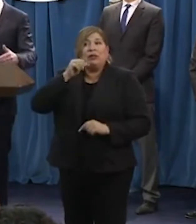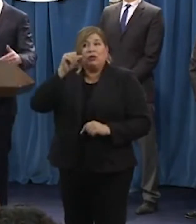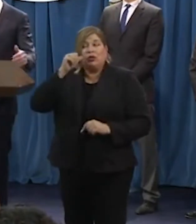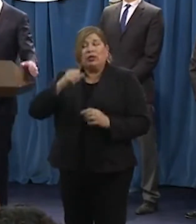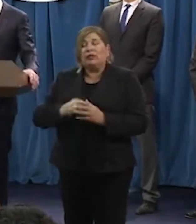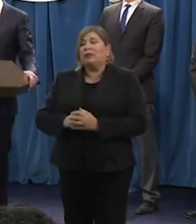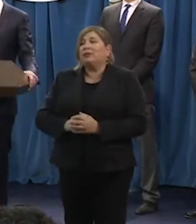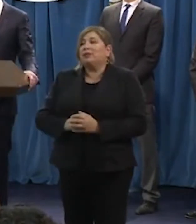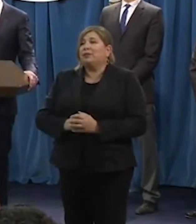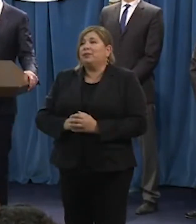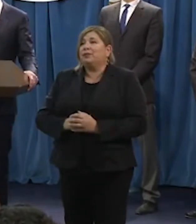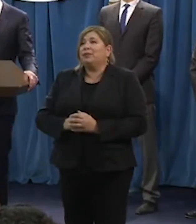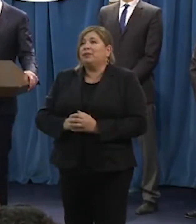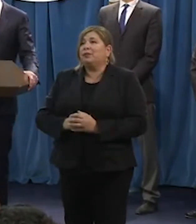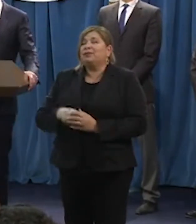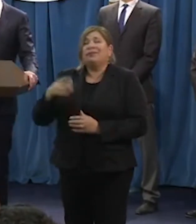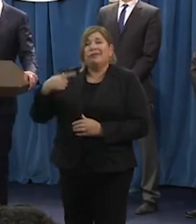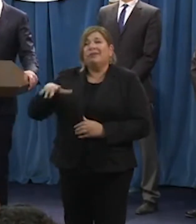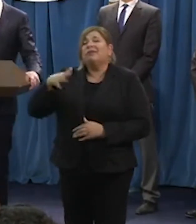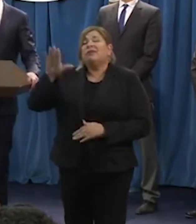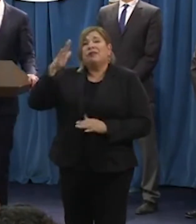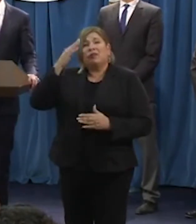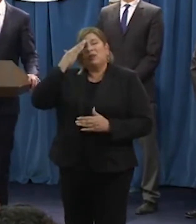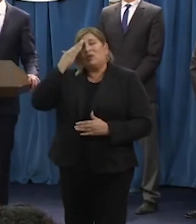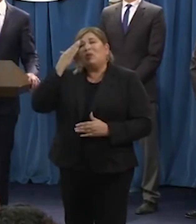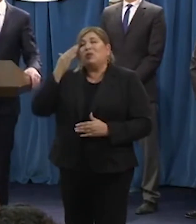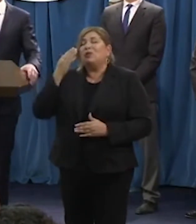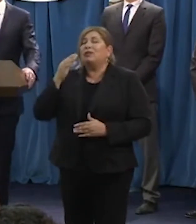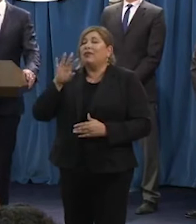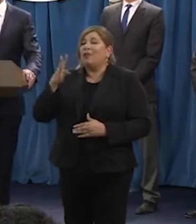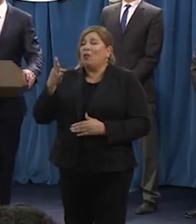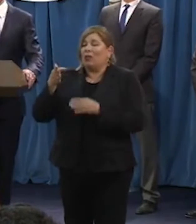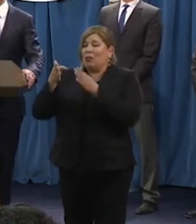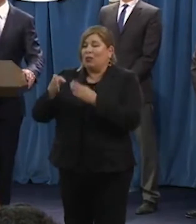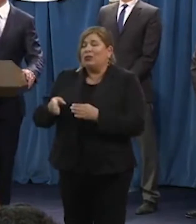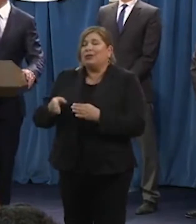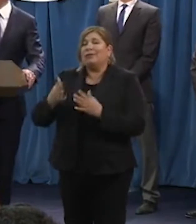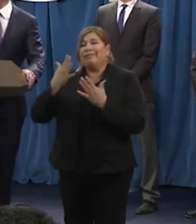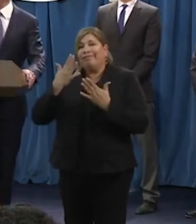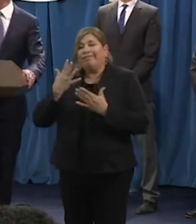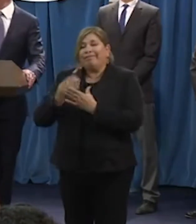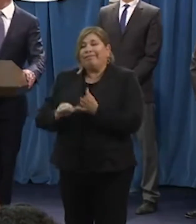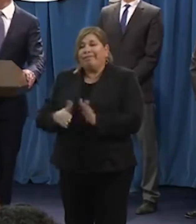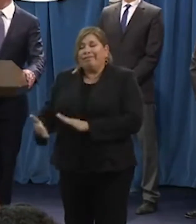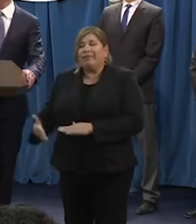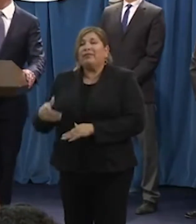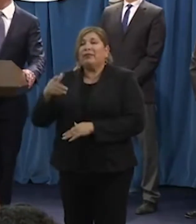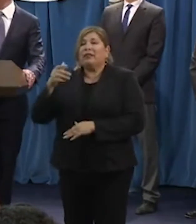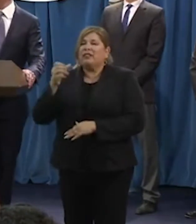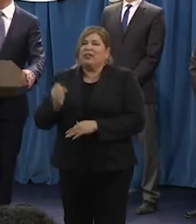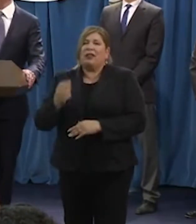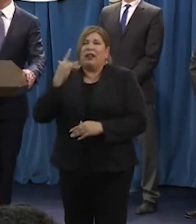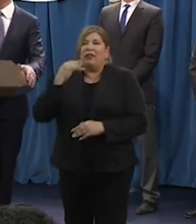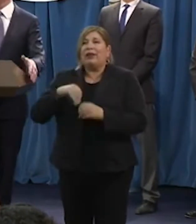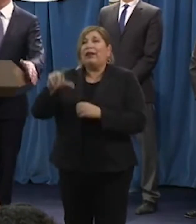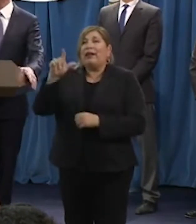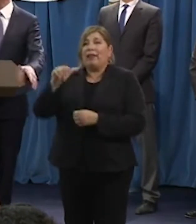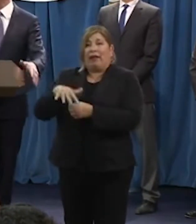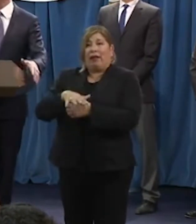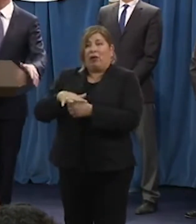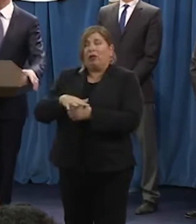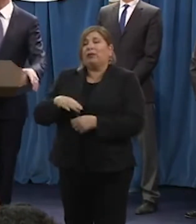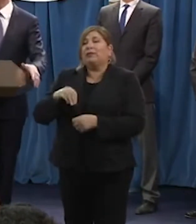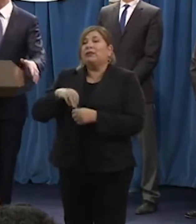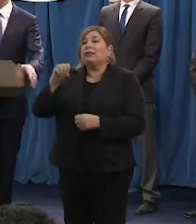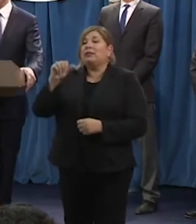had our fourth tragic loss of life in Southern California, Los Angeles area, Santa